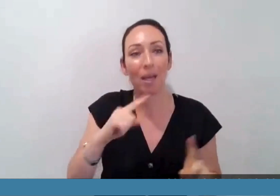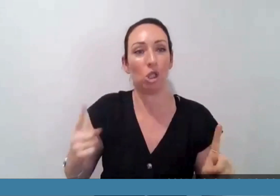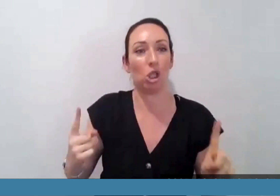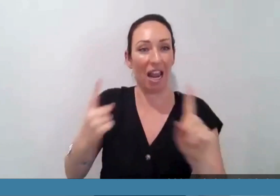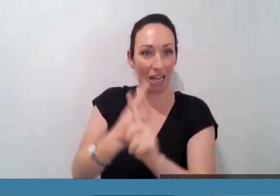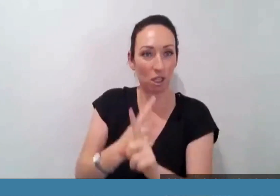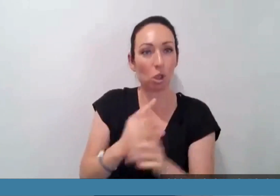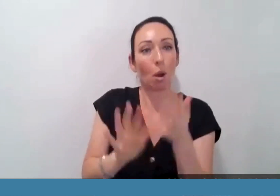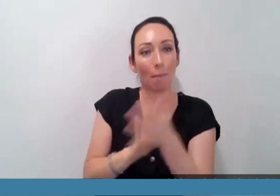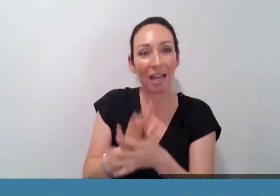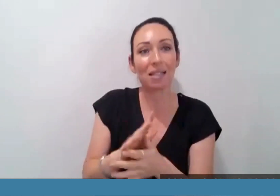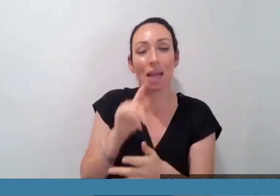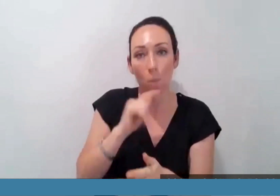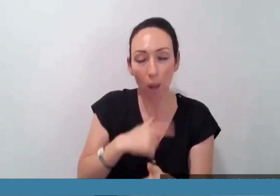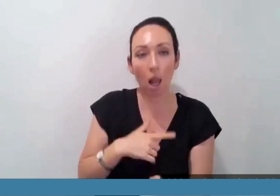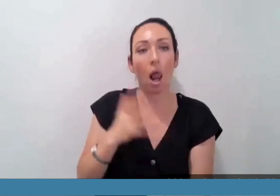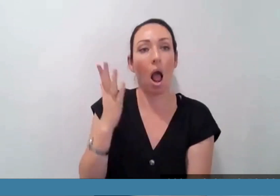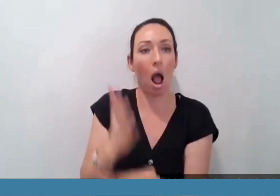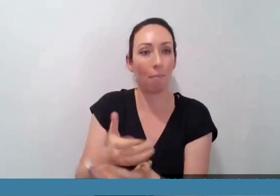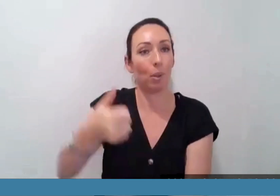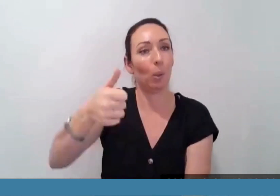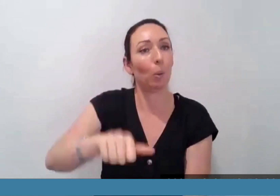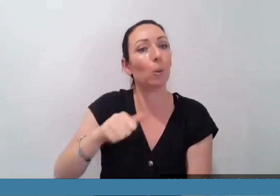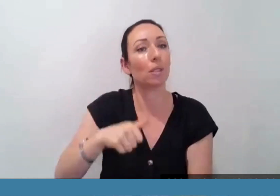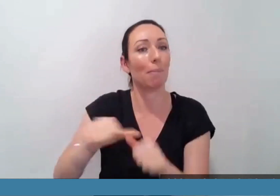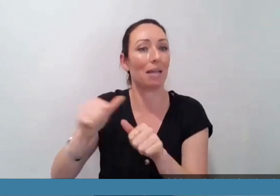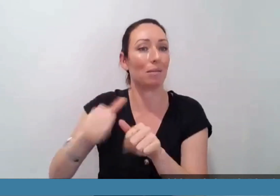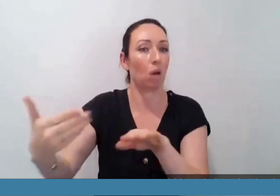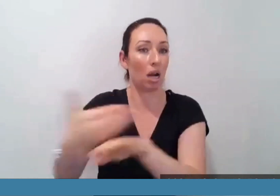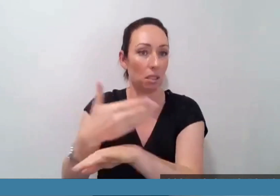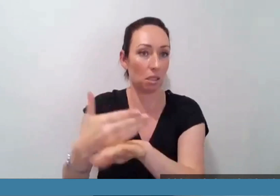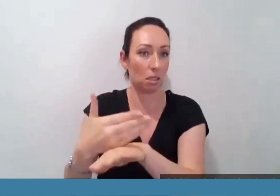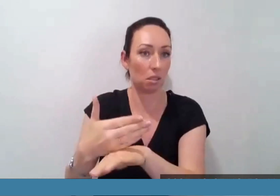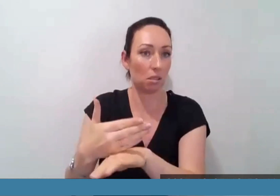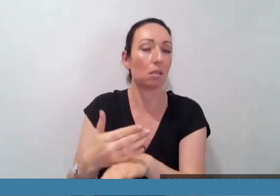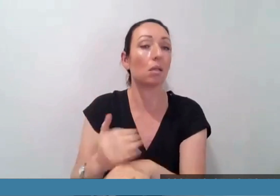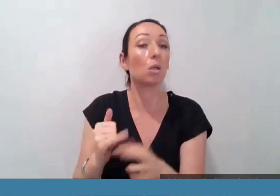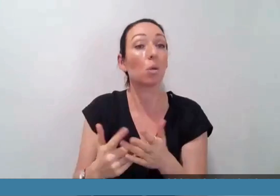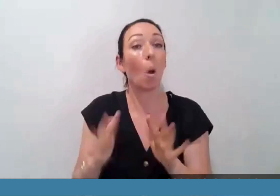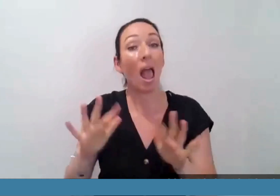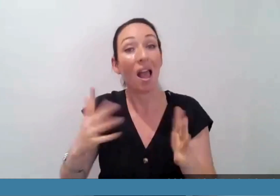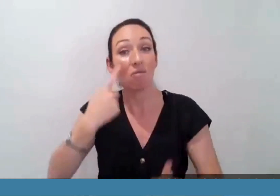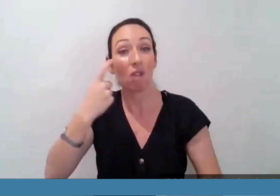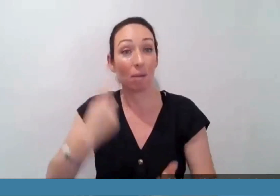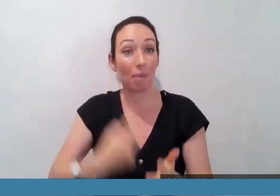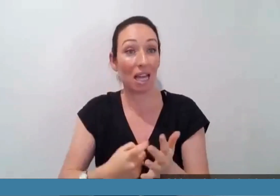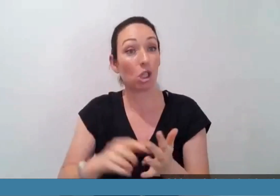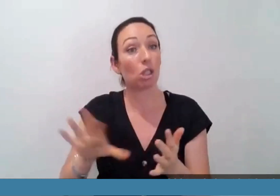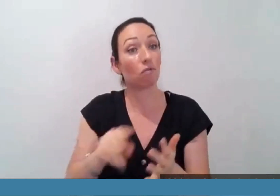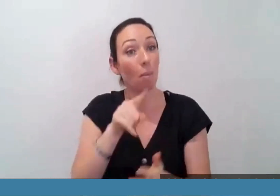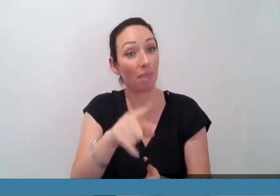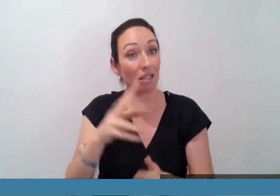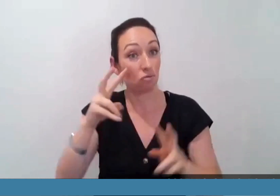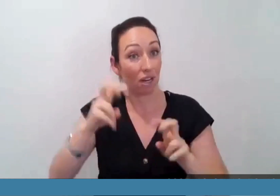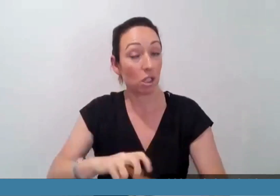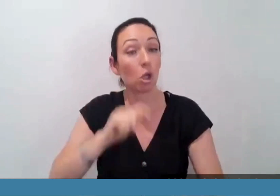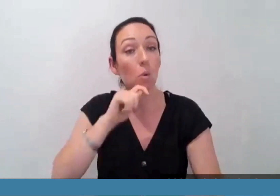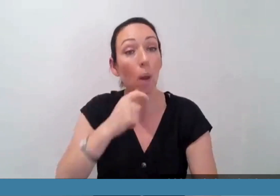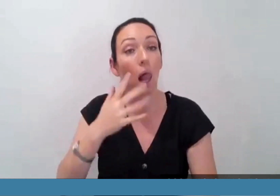is used. The recommendations that come out of the commissioned research should be looking at what is needed